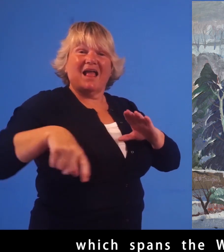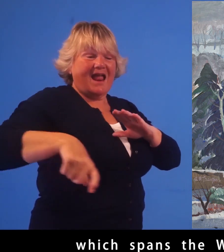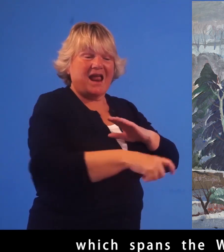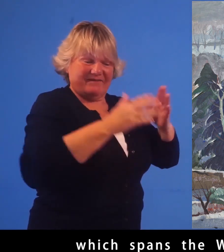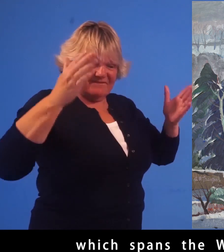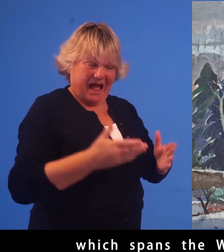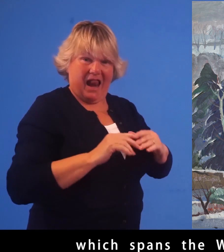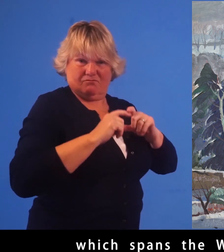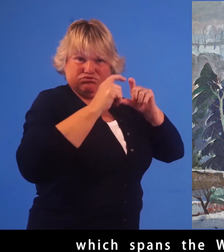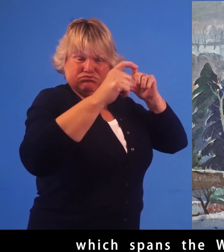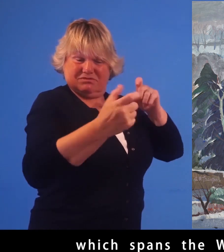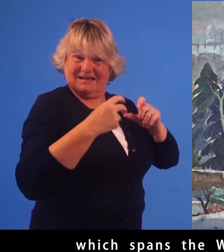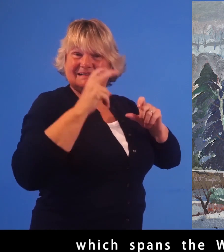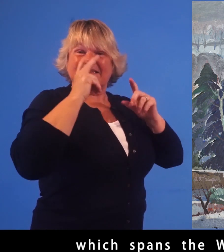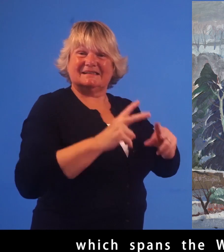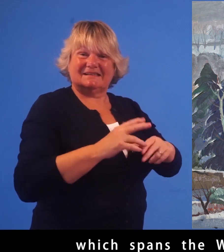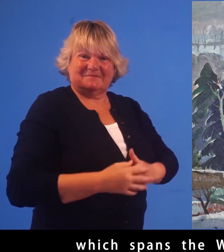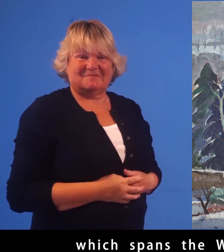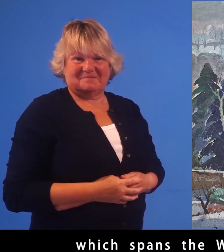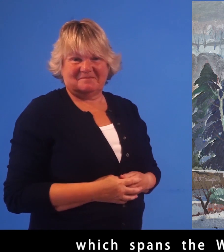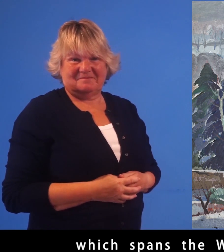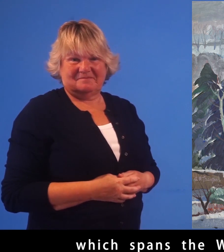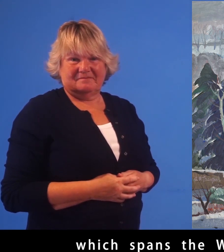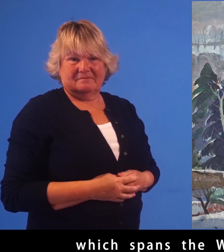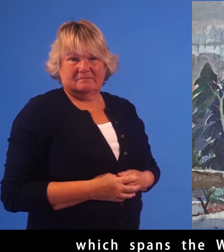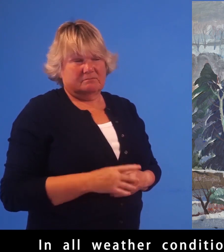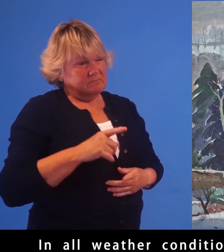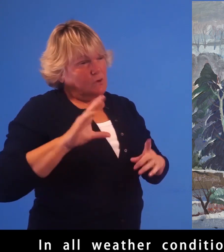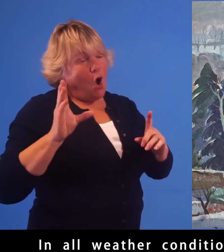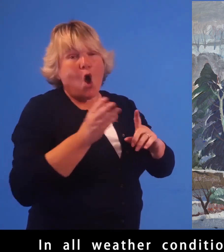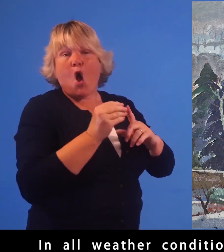Which spans the water of Leith Valley.